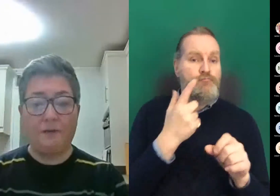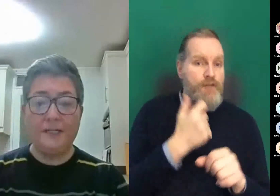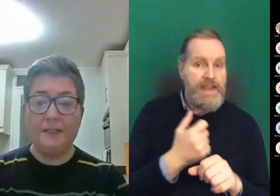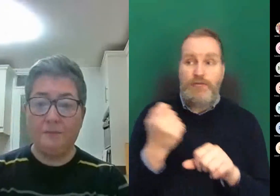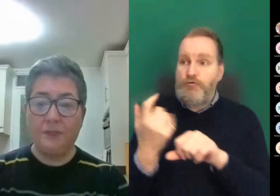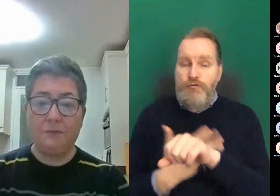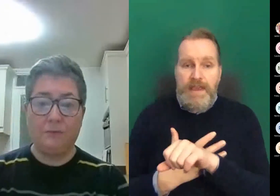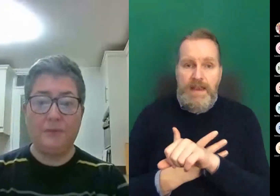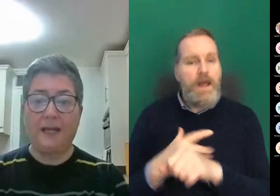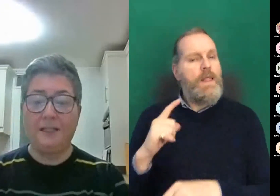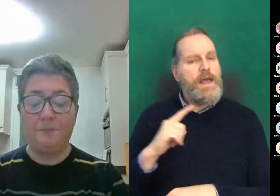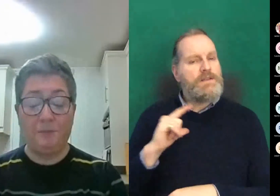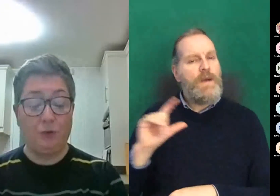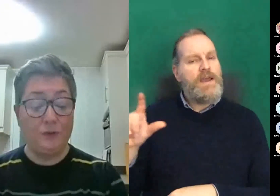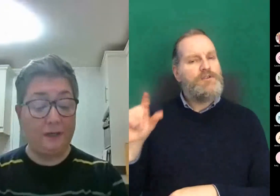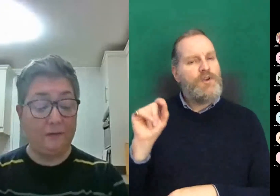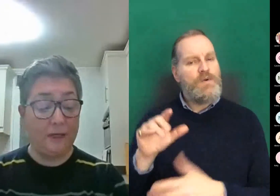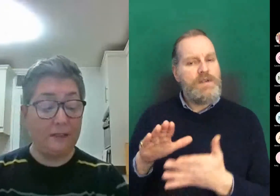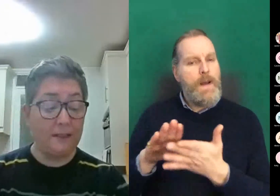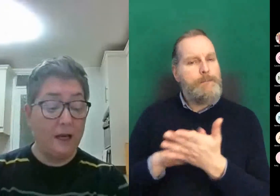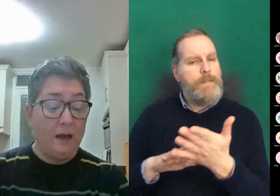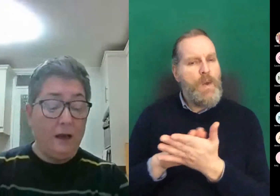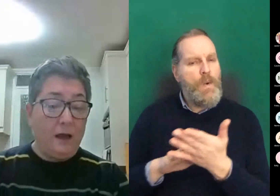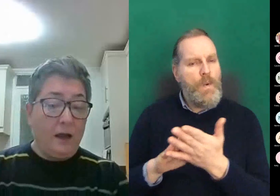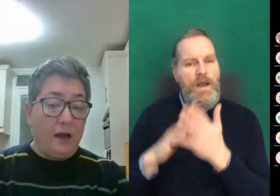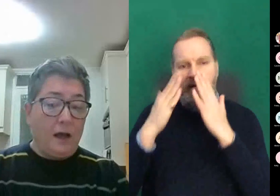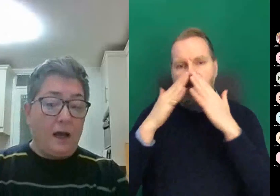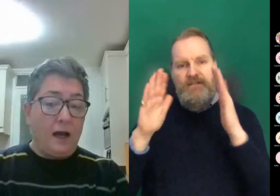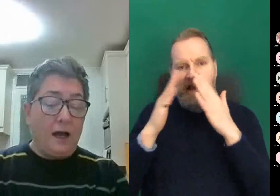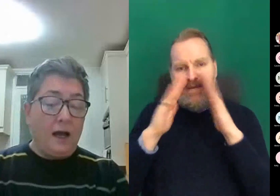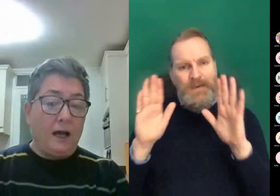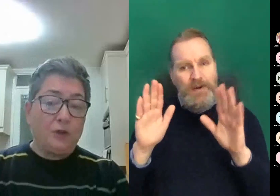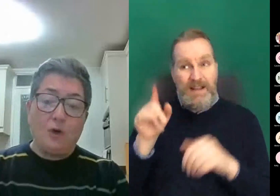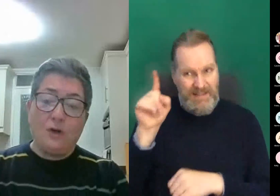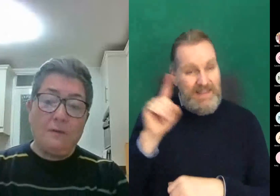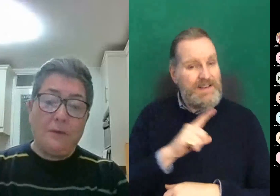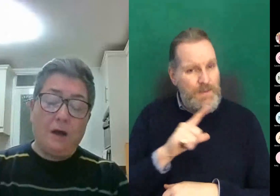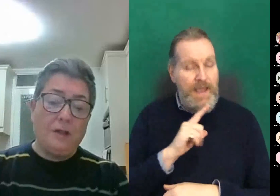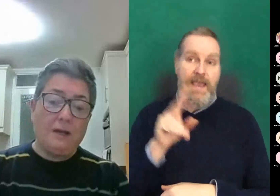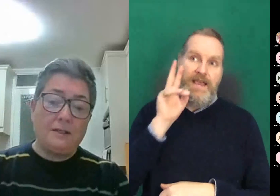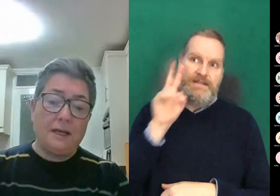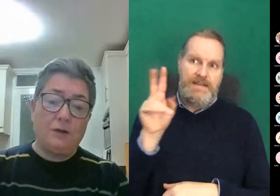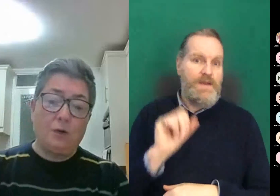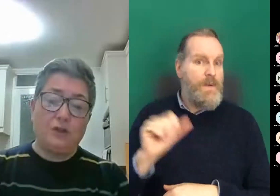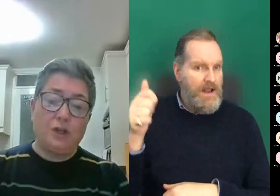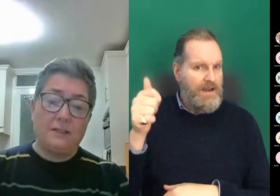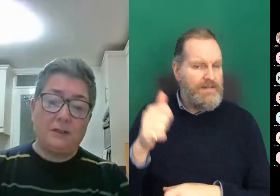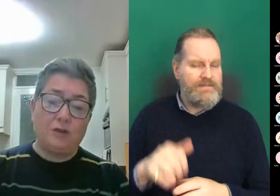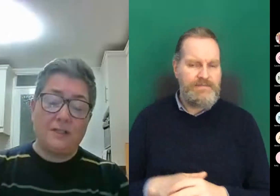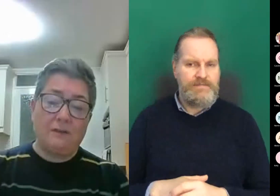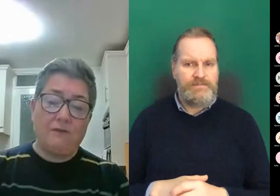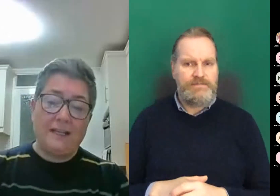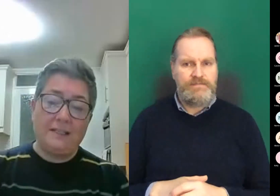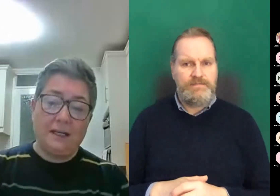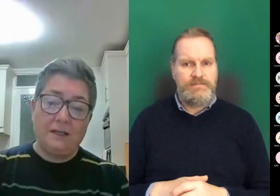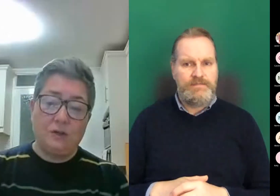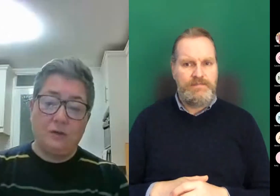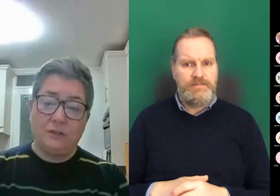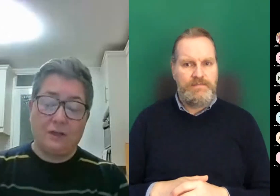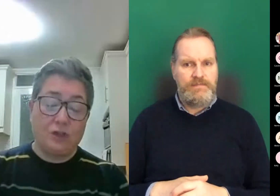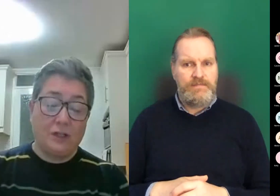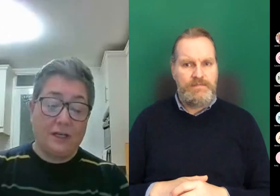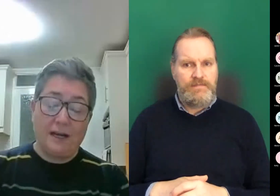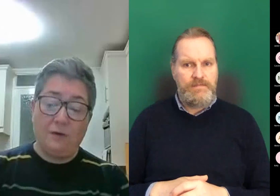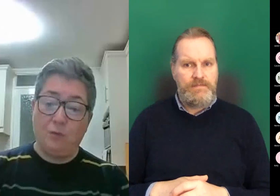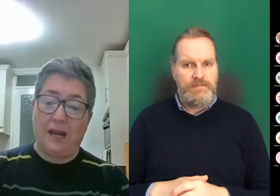there's always a reason behind people using things. And we're talking about how the technology is just